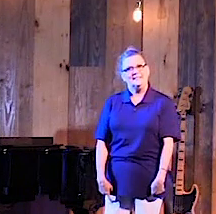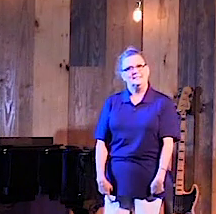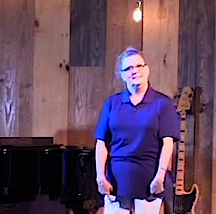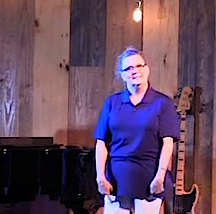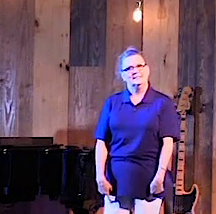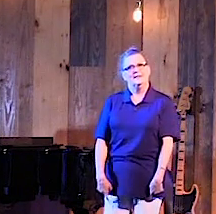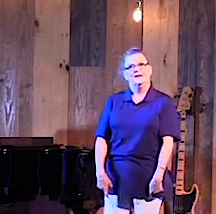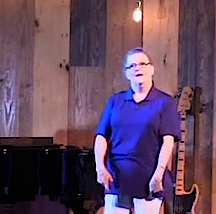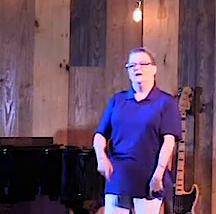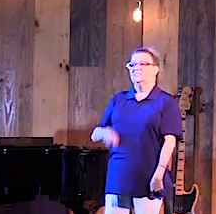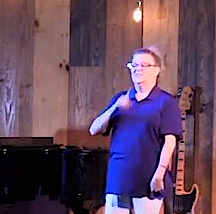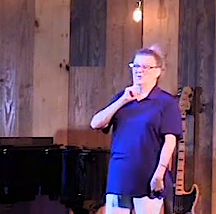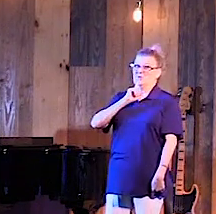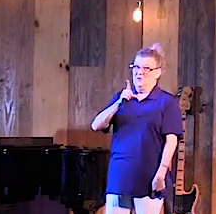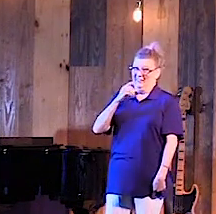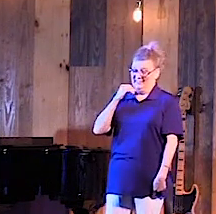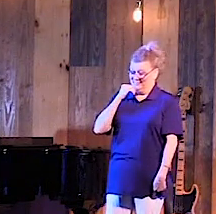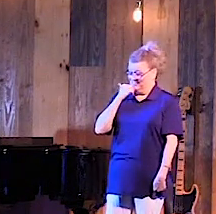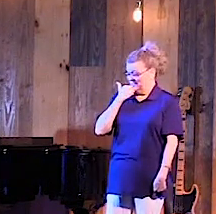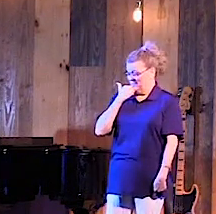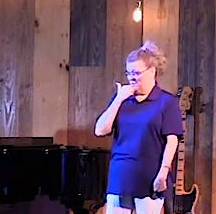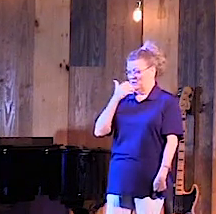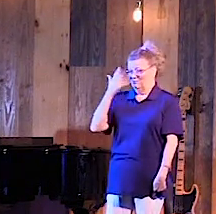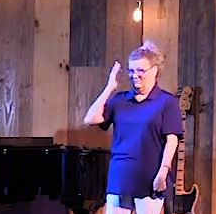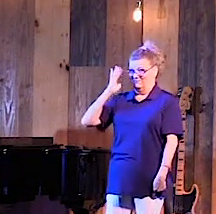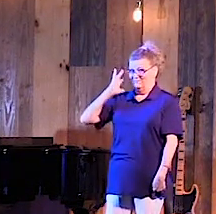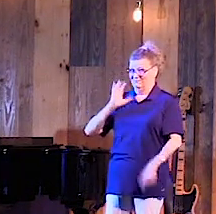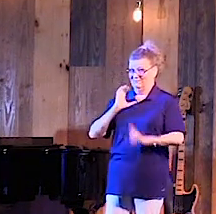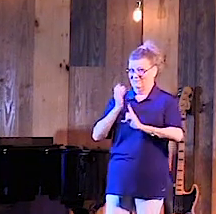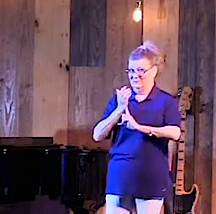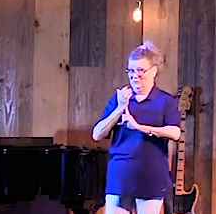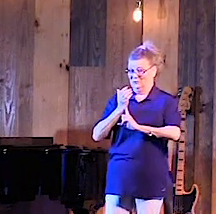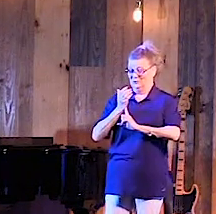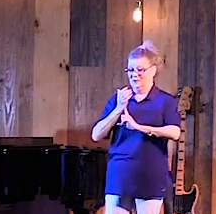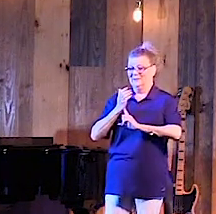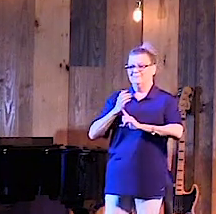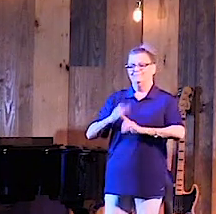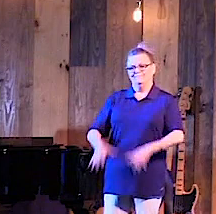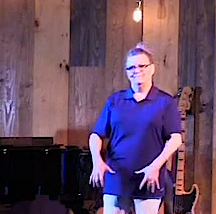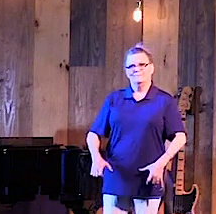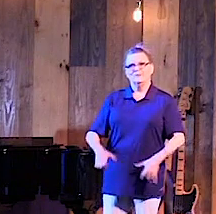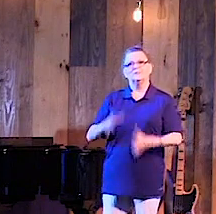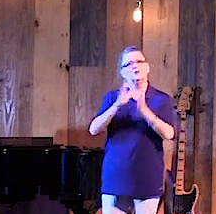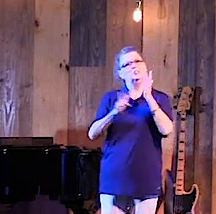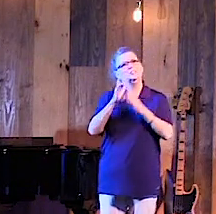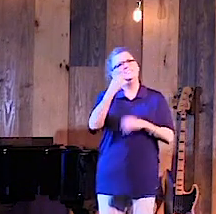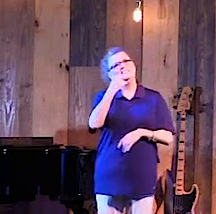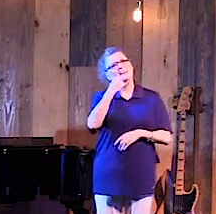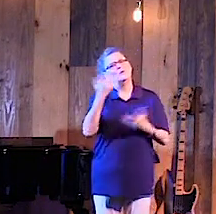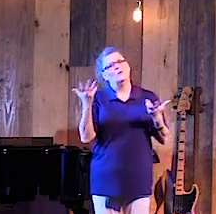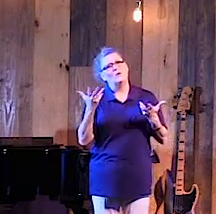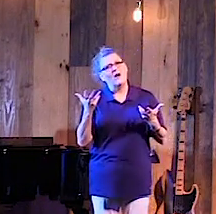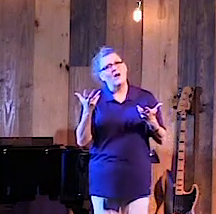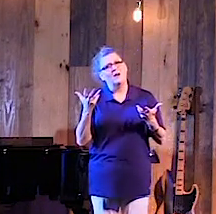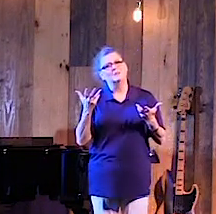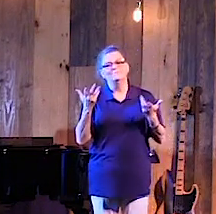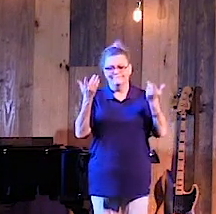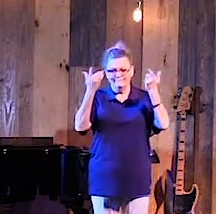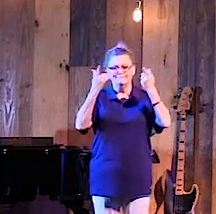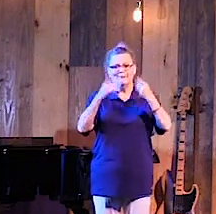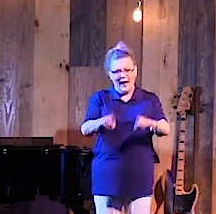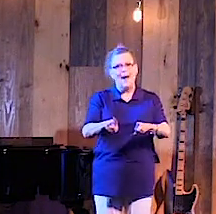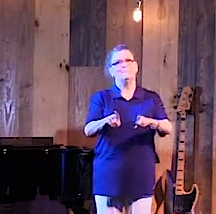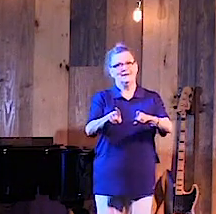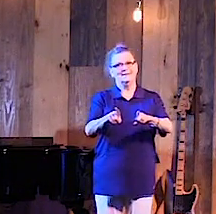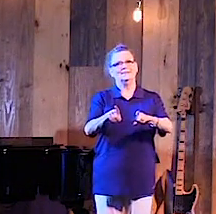deeply shameful in that culture. And you see, what God is teaching us is there comes a time When the emotion of seeking